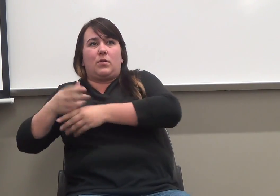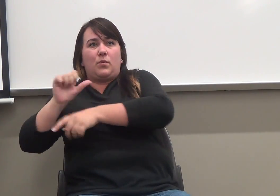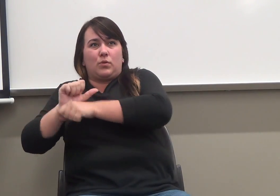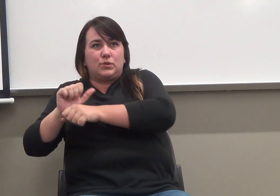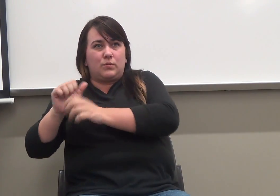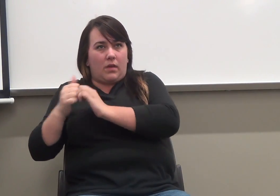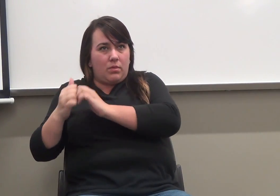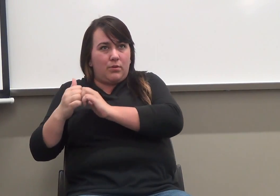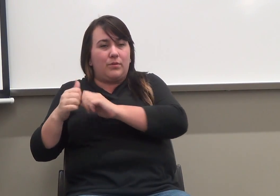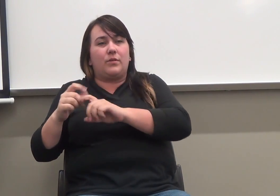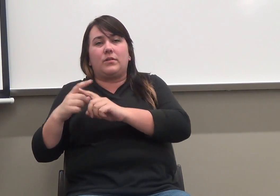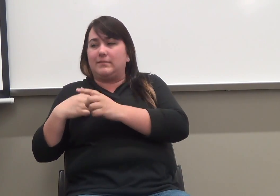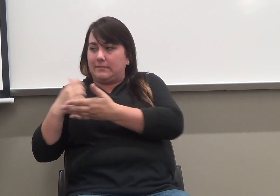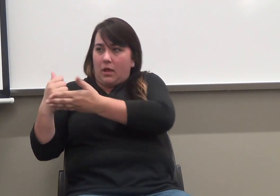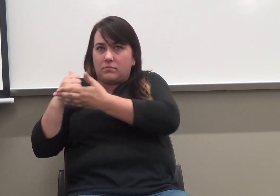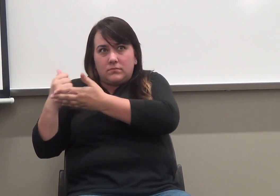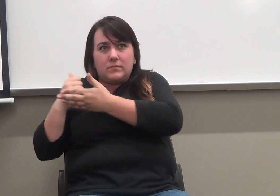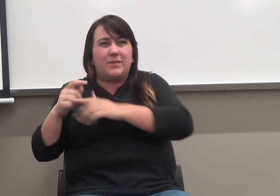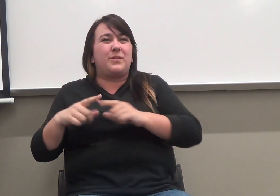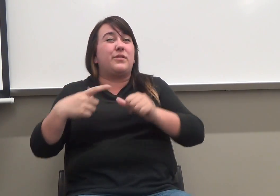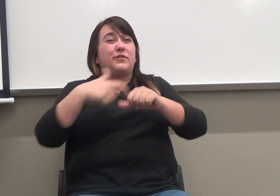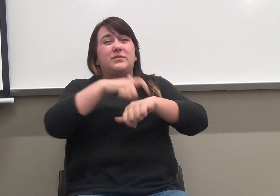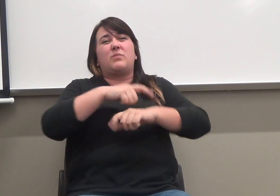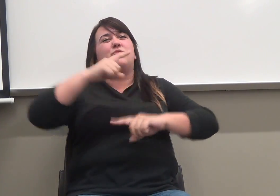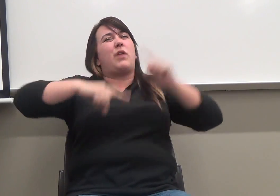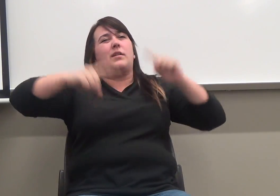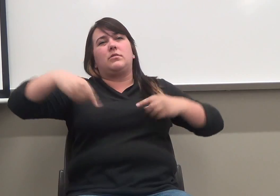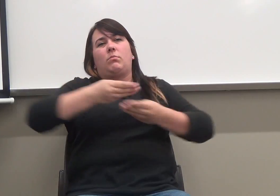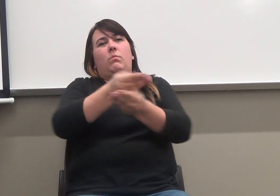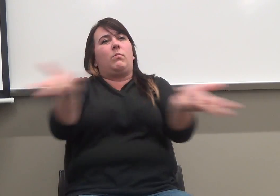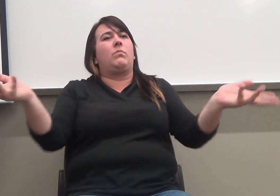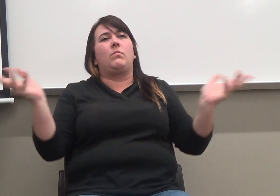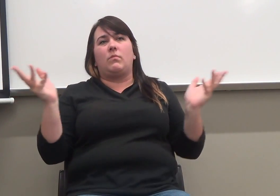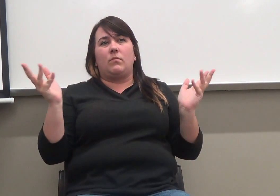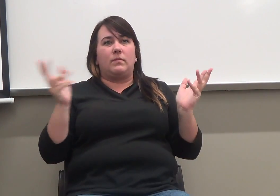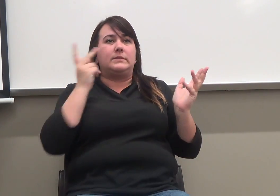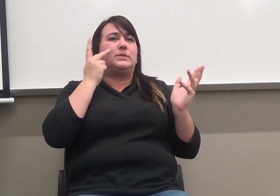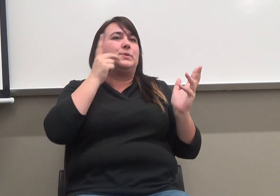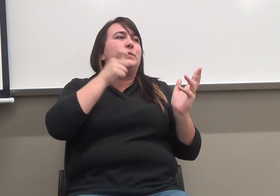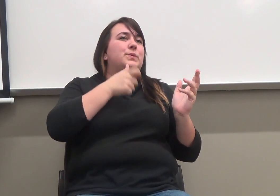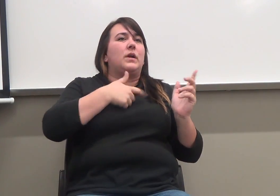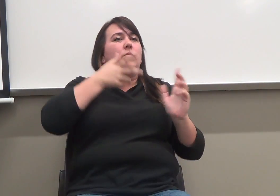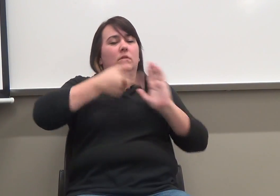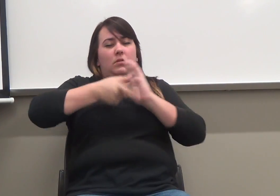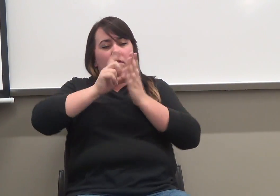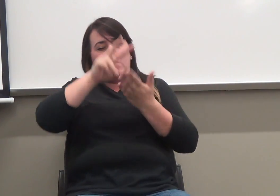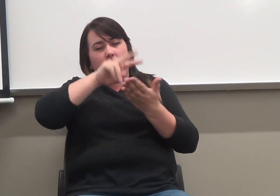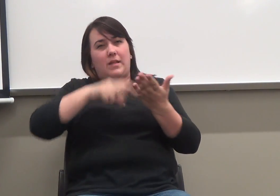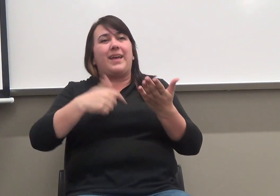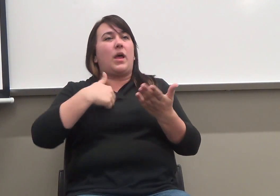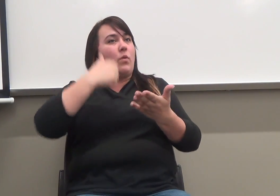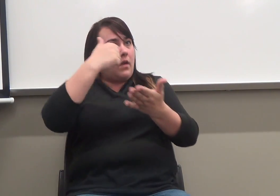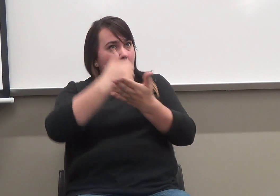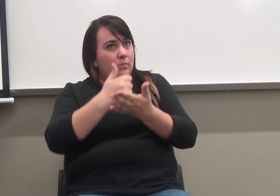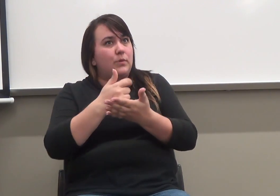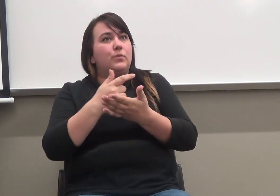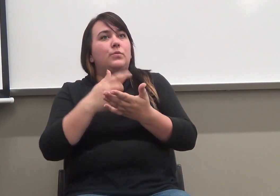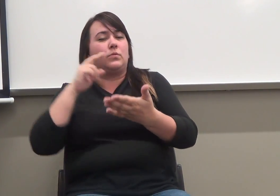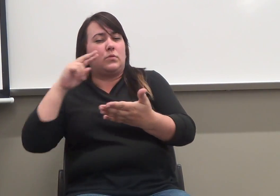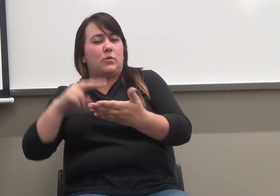time, we'll just distribute them randomly and look them over. And I will help you. I will come around and look at what you're doing, and